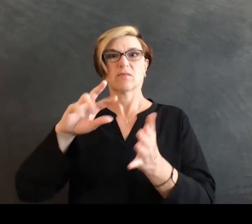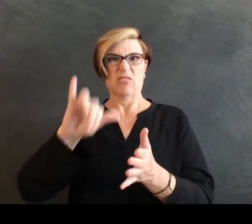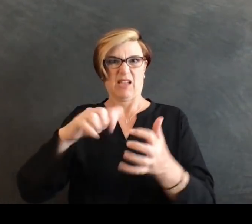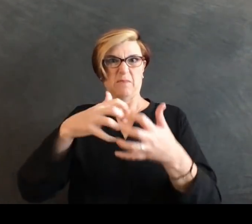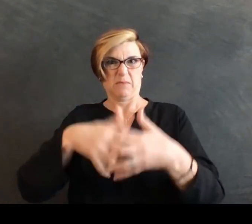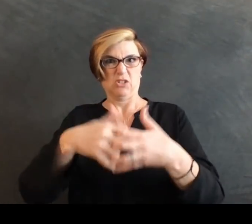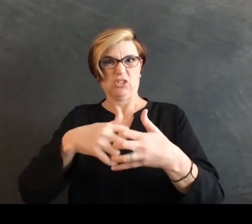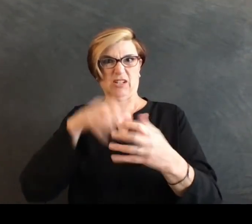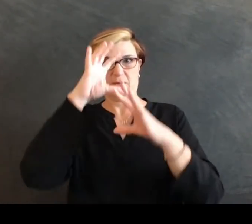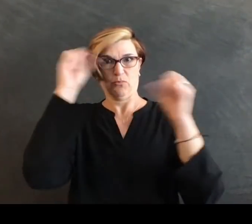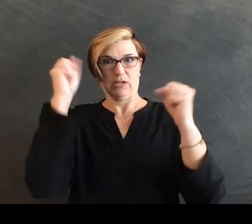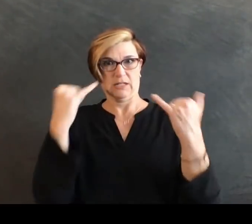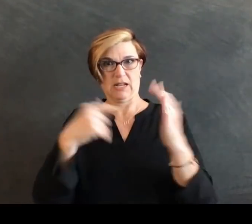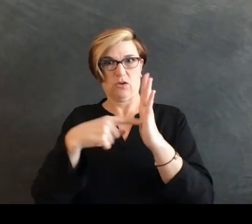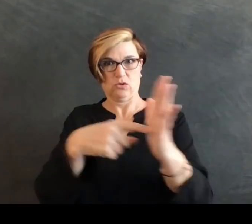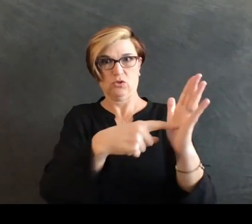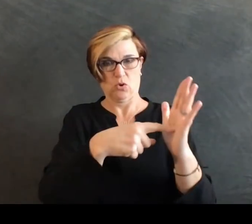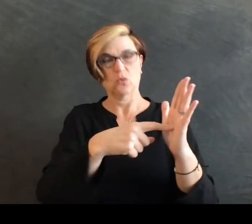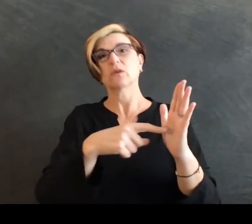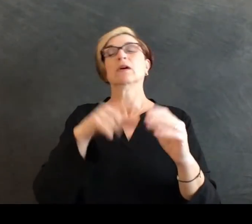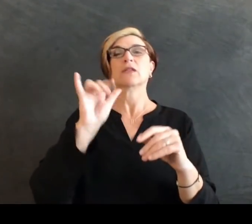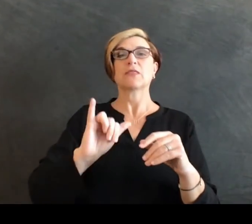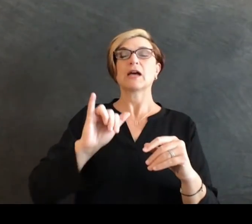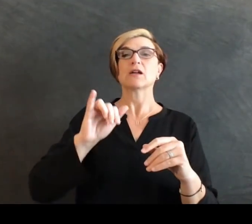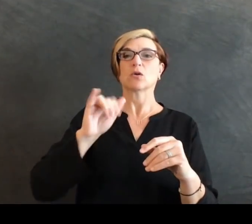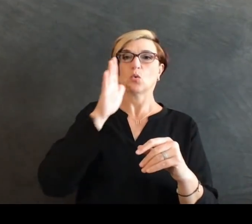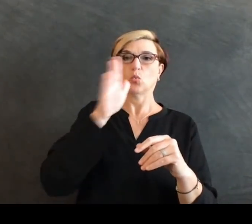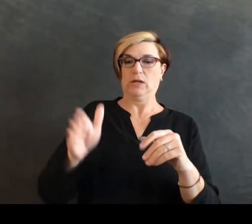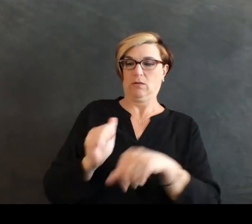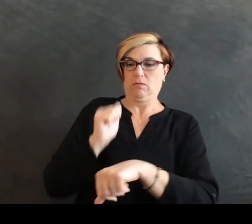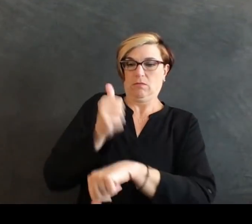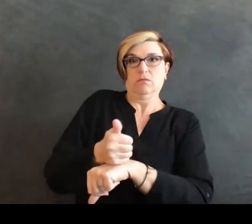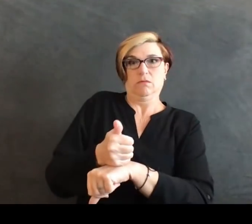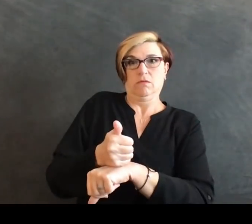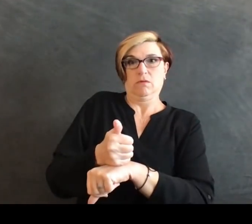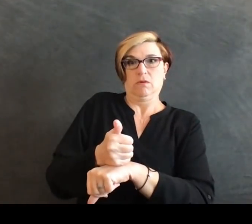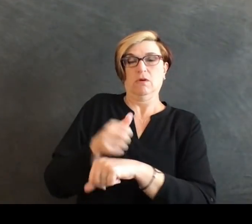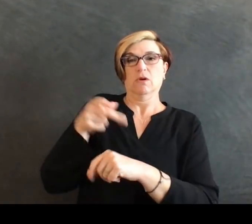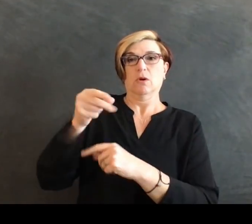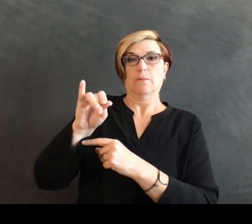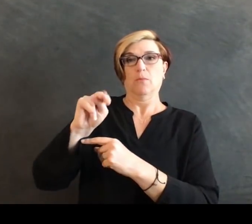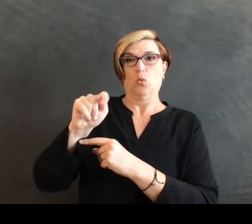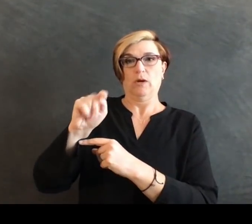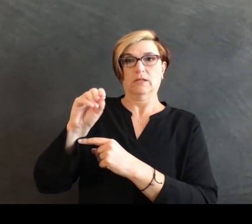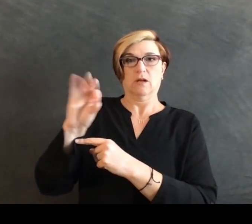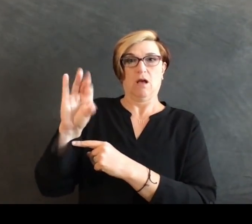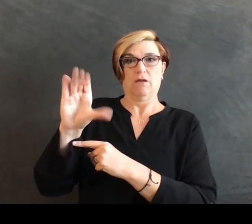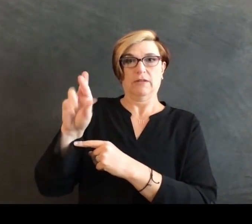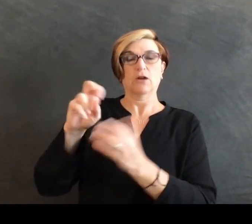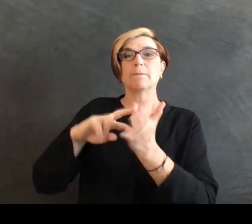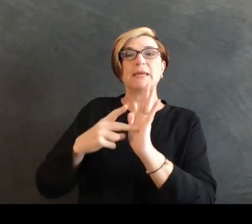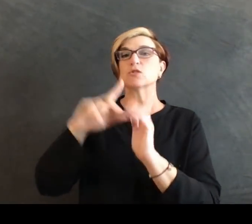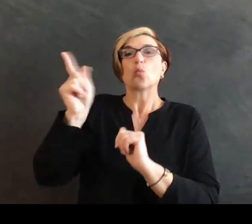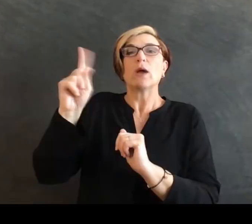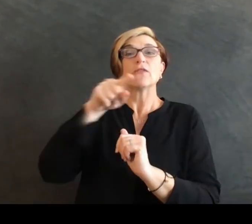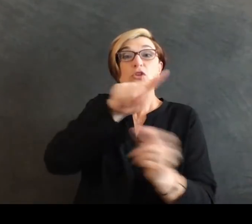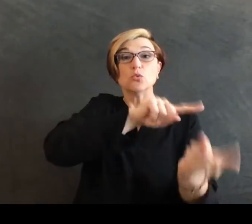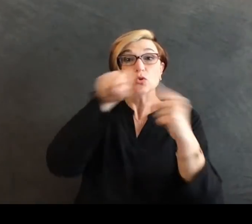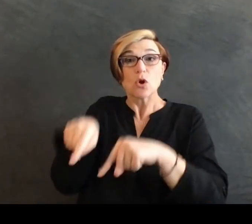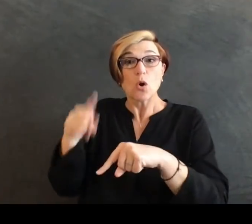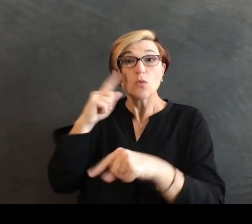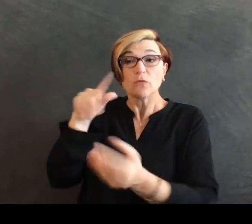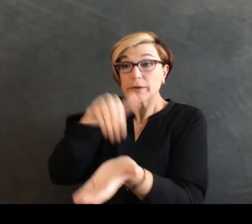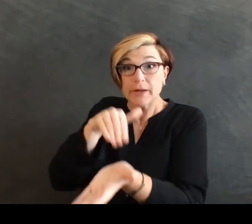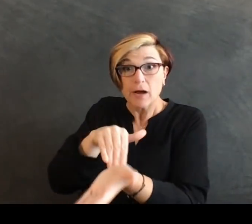point-of-care test is a test that gives you a result where you're getting care. This is truly a patient-centered